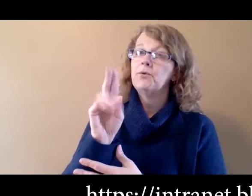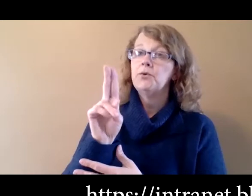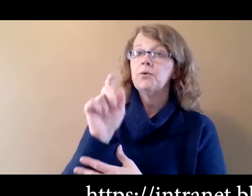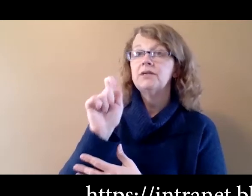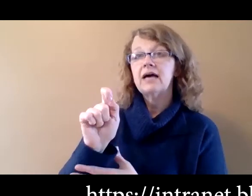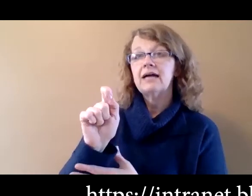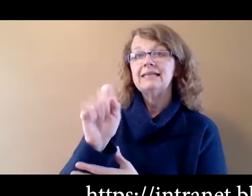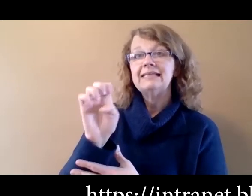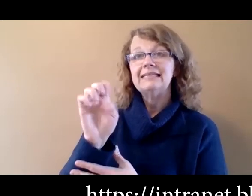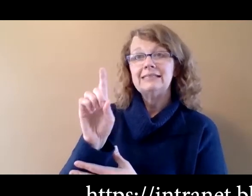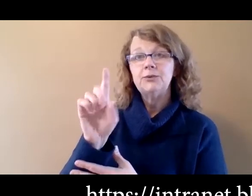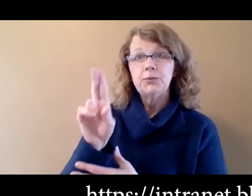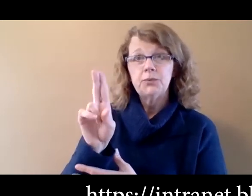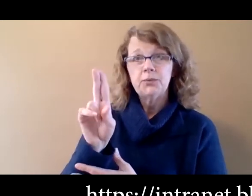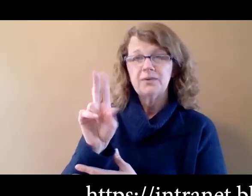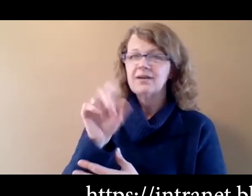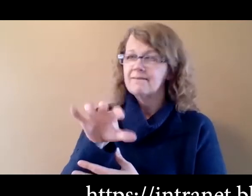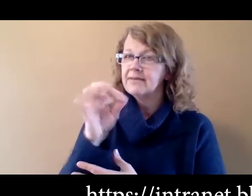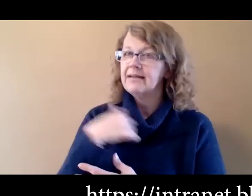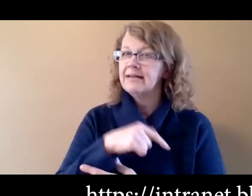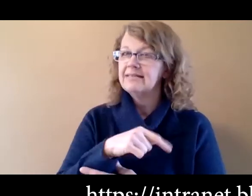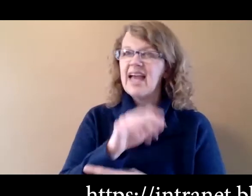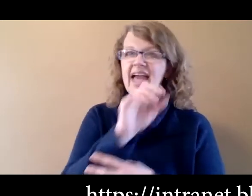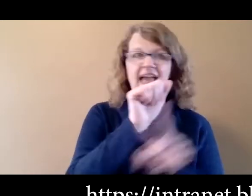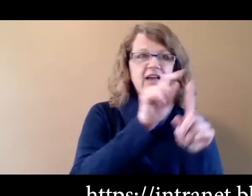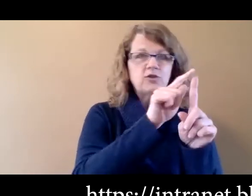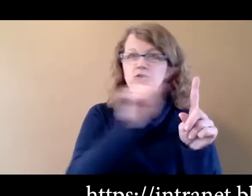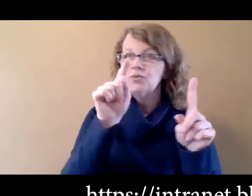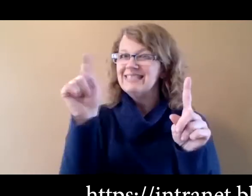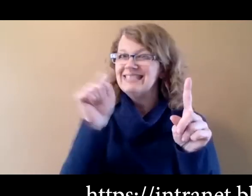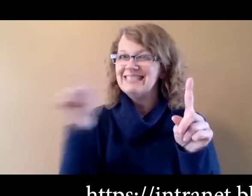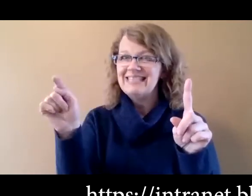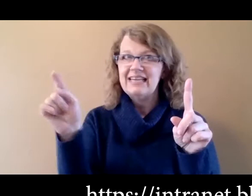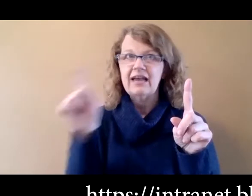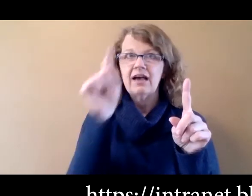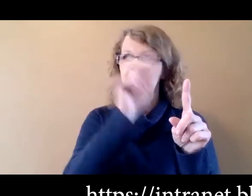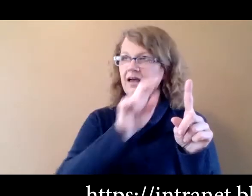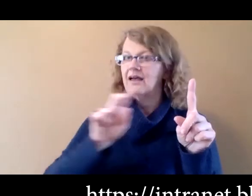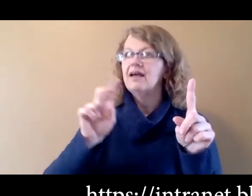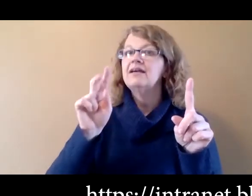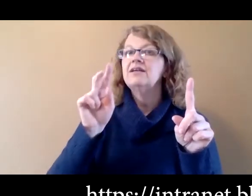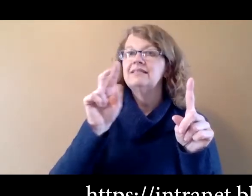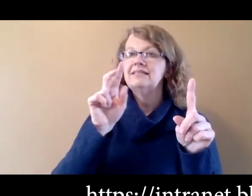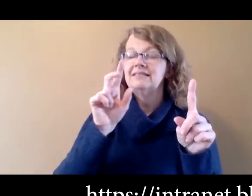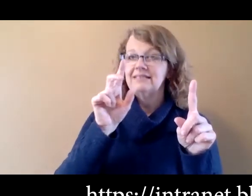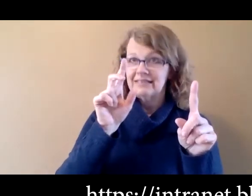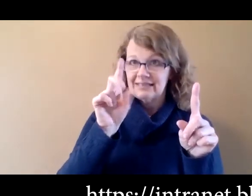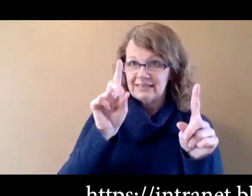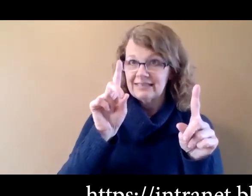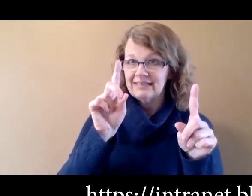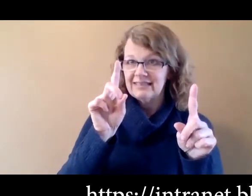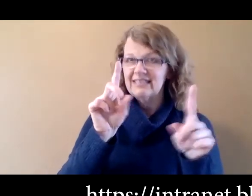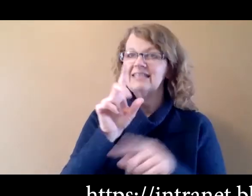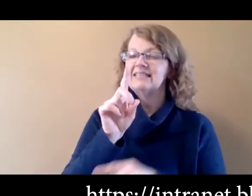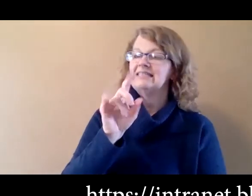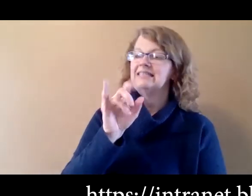www.bloomu.edu, you can find us in the A to Z index under Disability Services. Our website